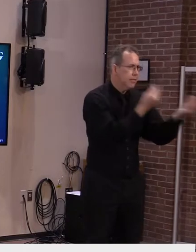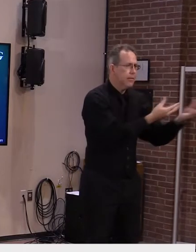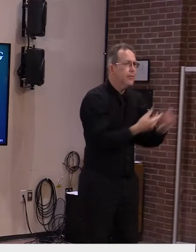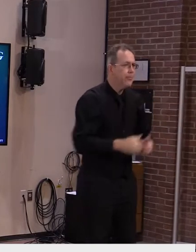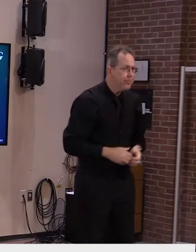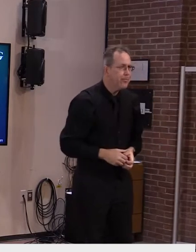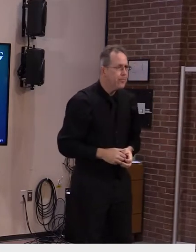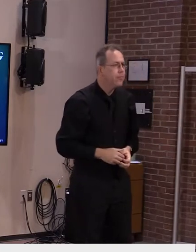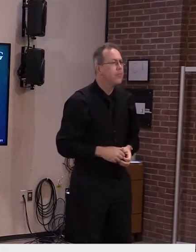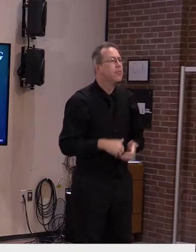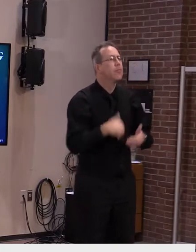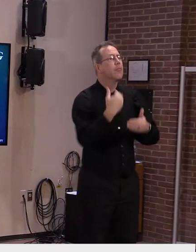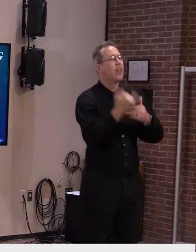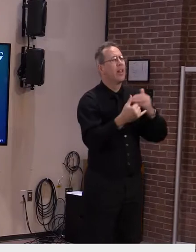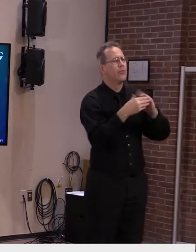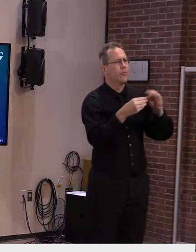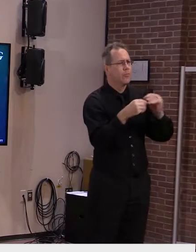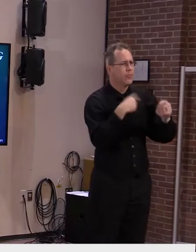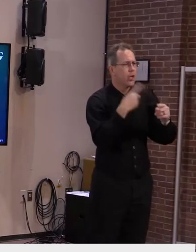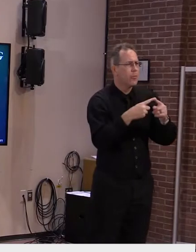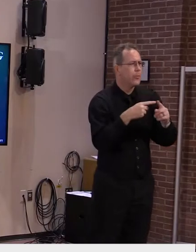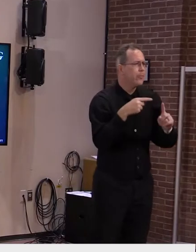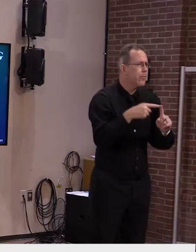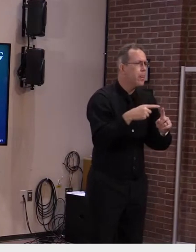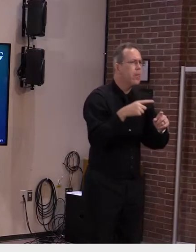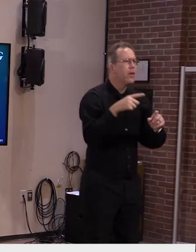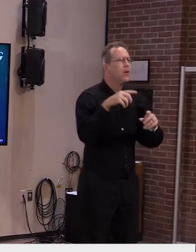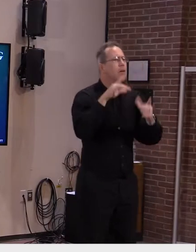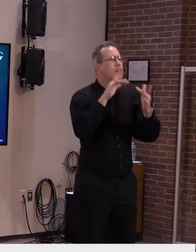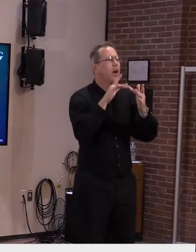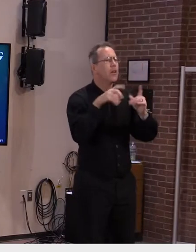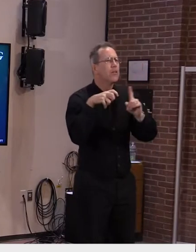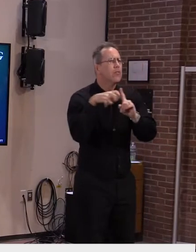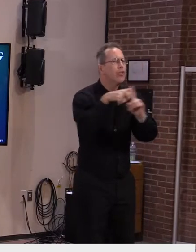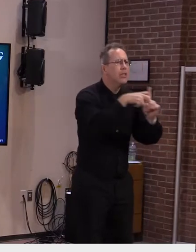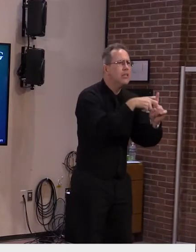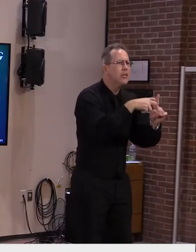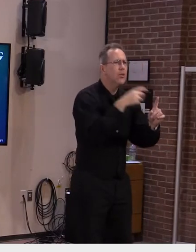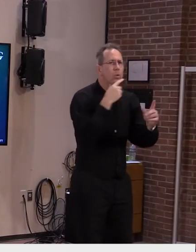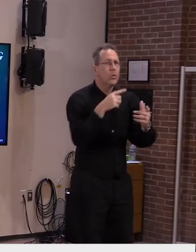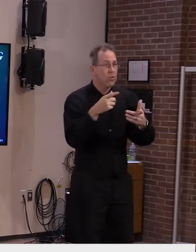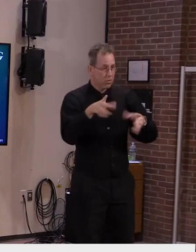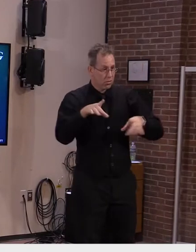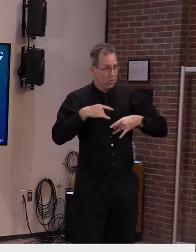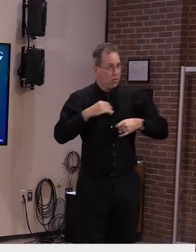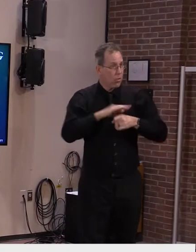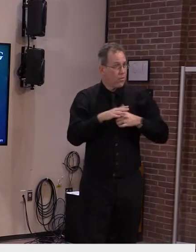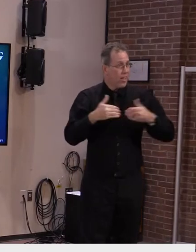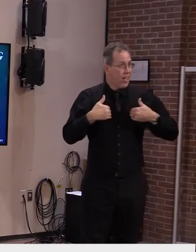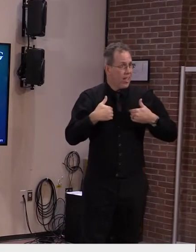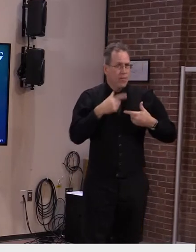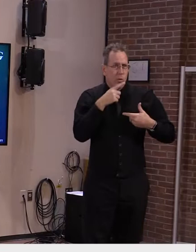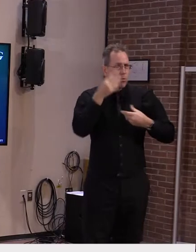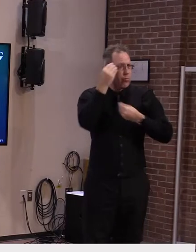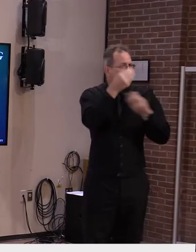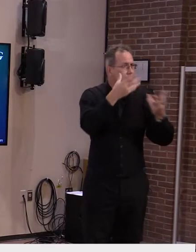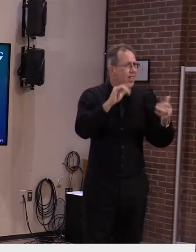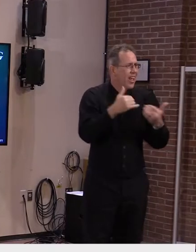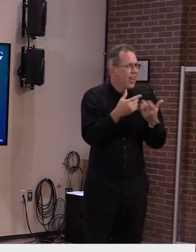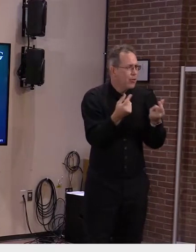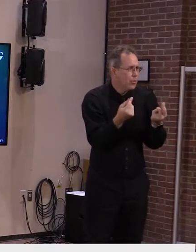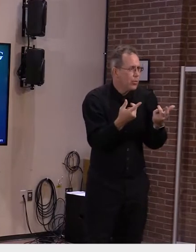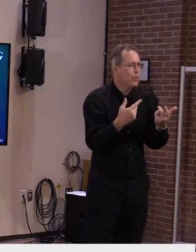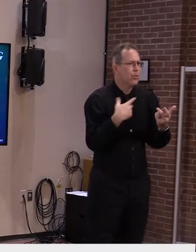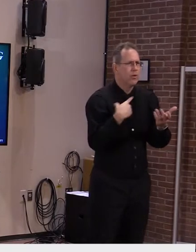both. I have already mentioned the transition to a more rapid testing platform, so let me concentrate on contact